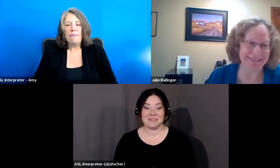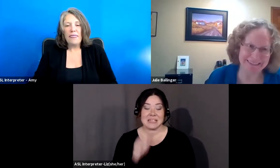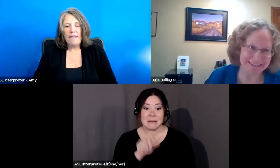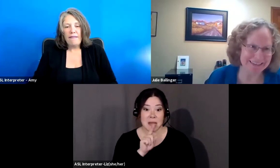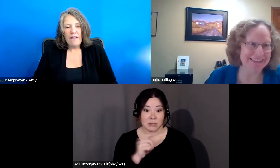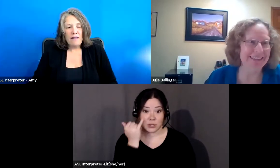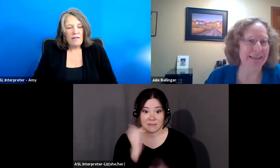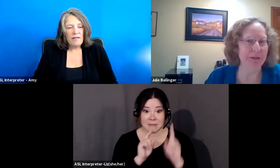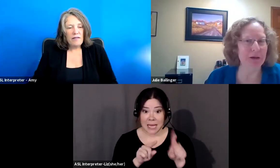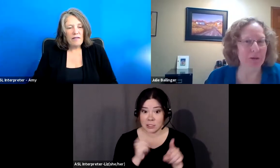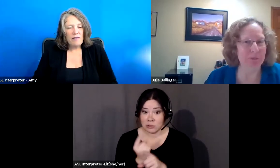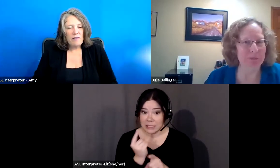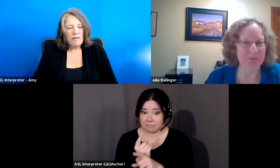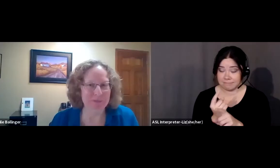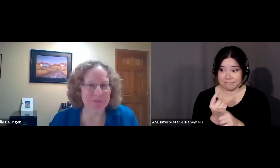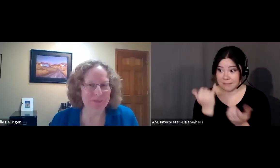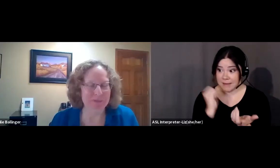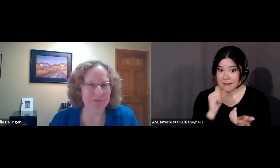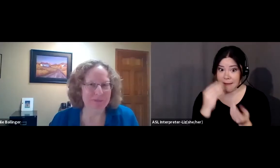not, let me know.